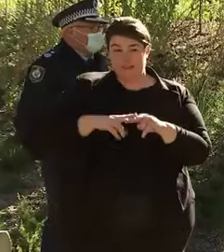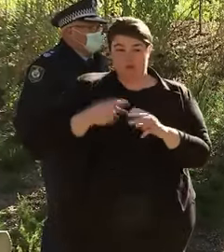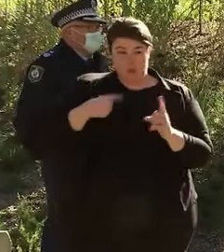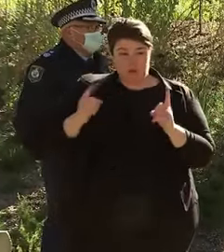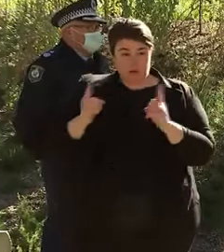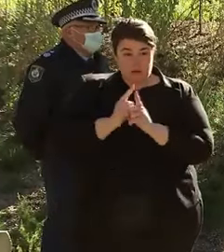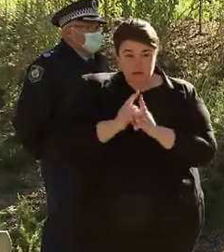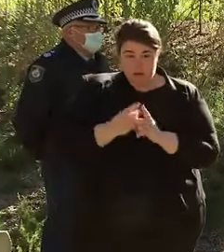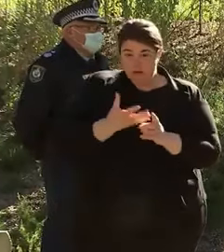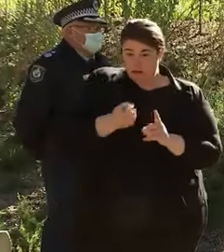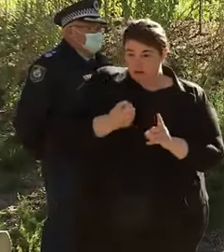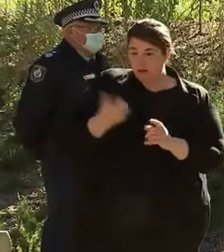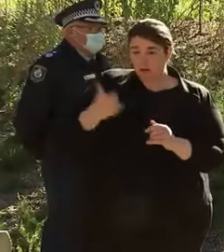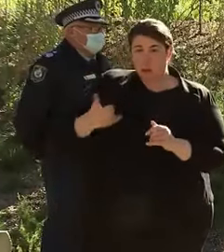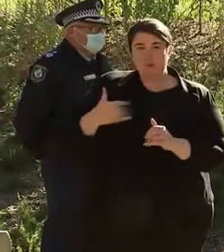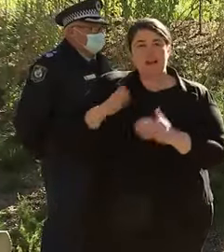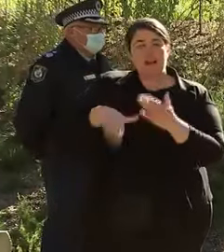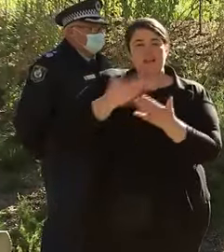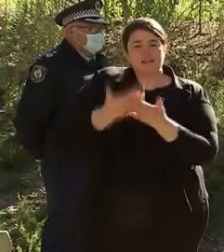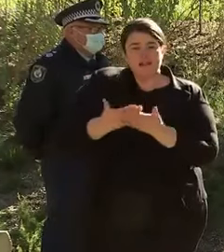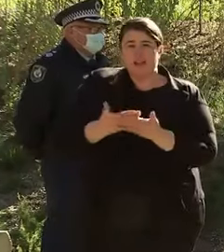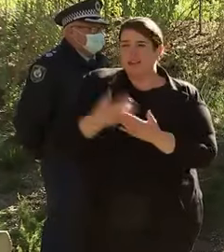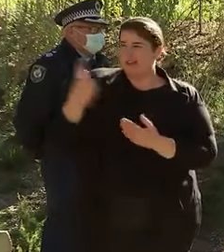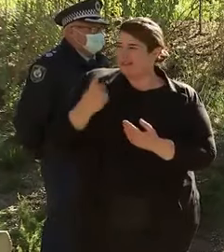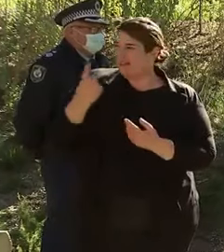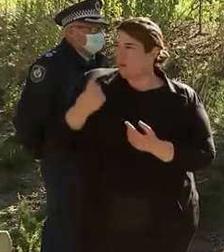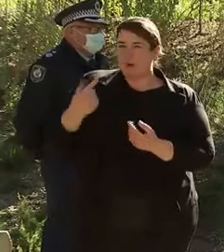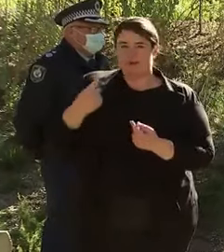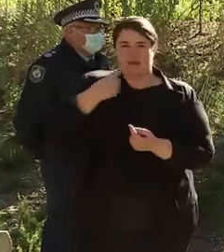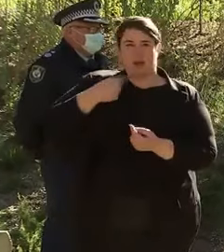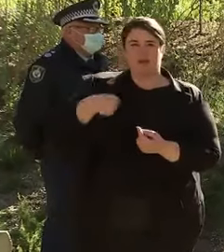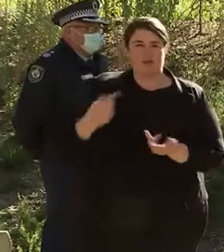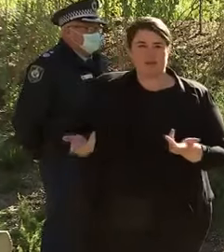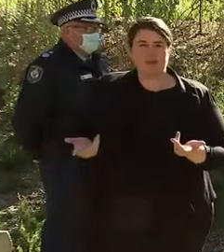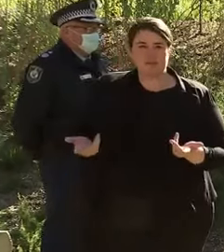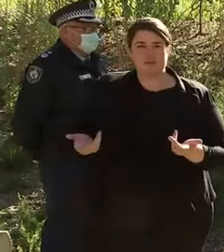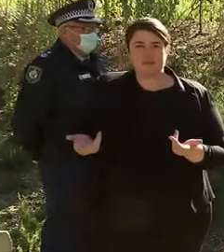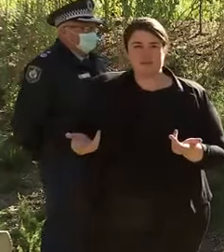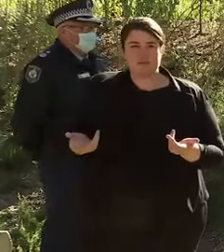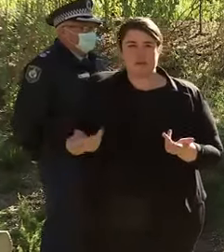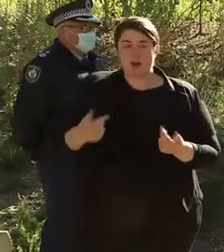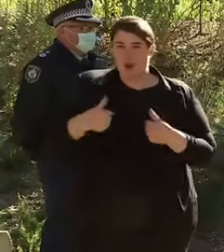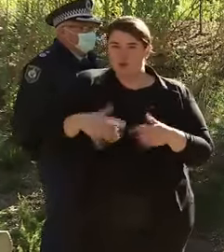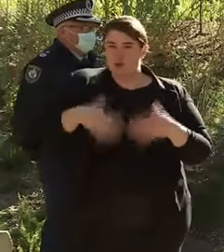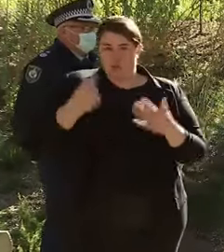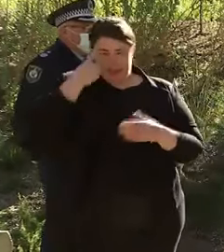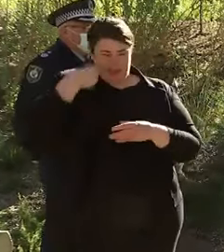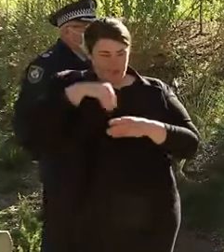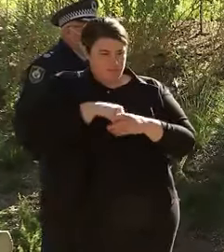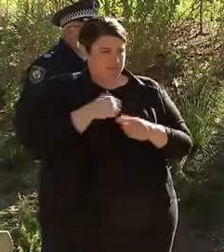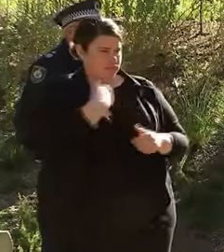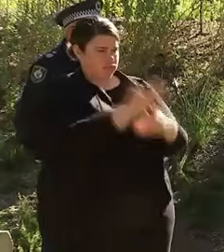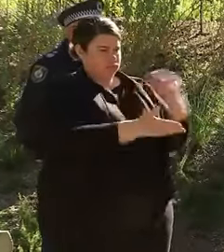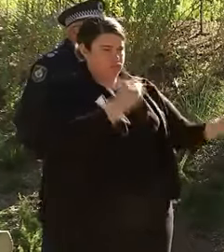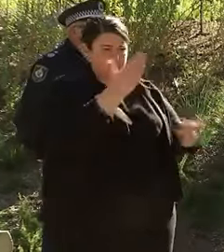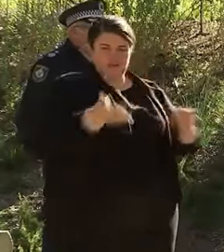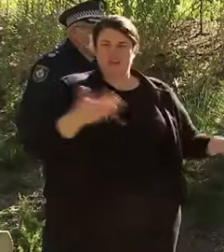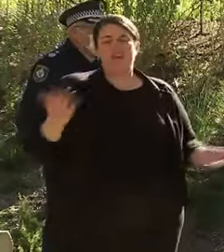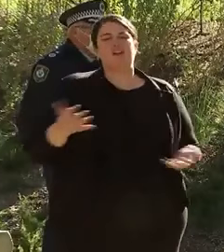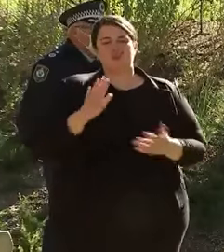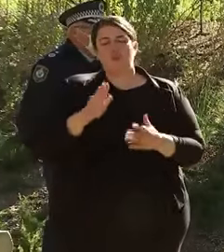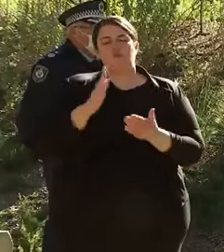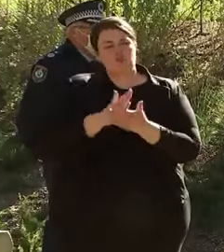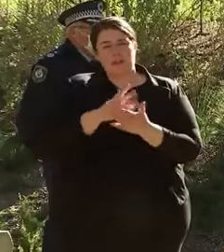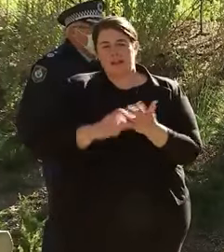us. We don't want to know that unintentionally we've given the virus to others or unintentionally infected or subjected others to isolation. So it's